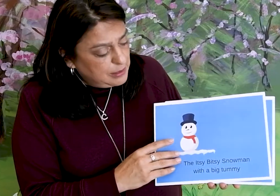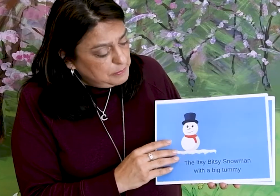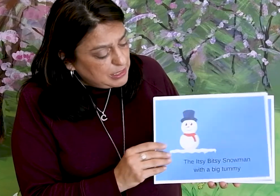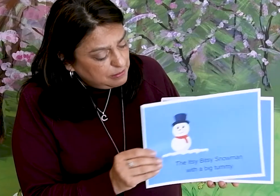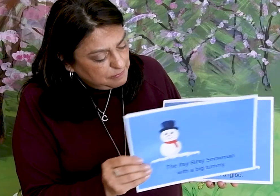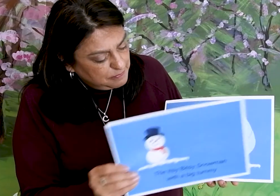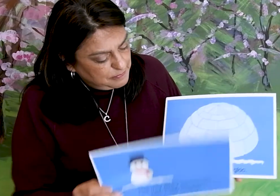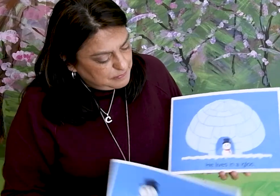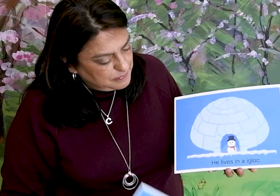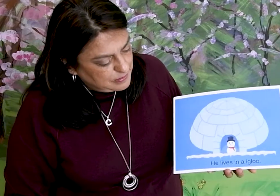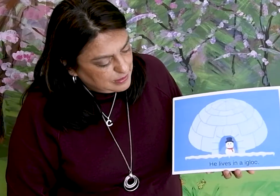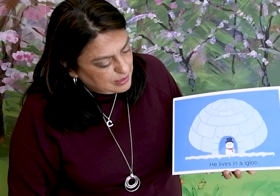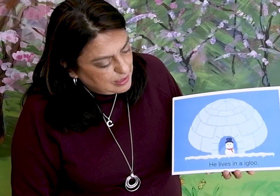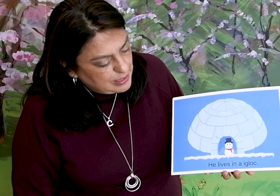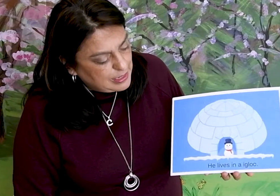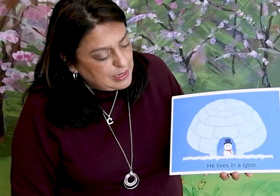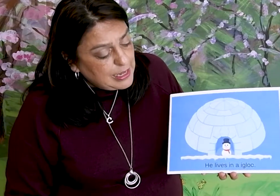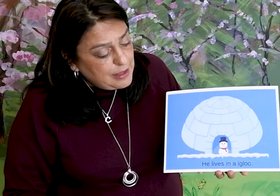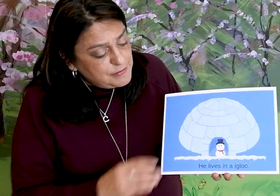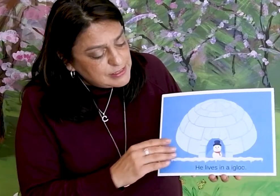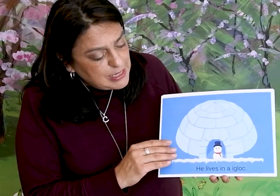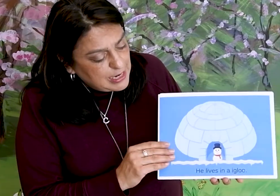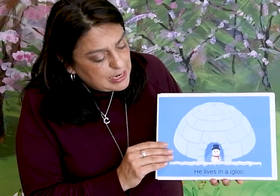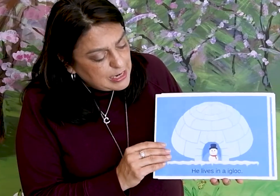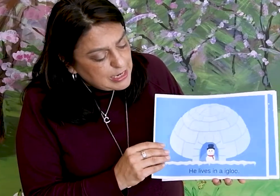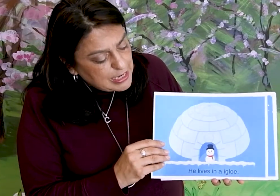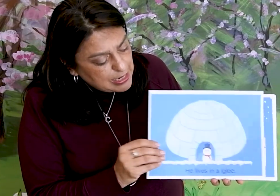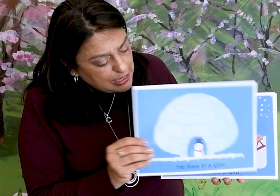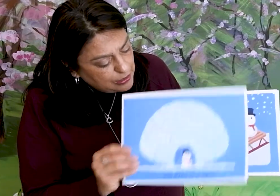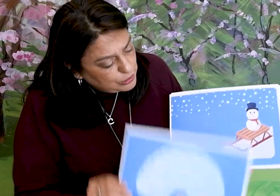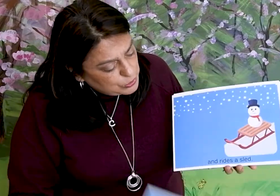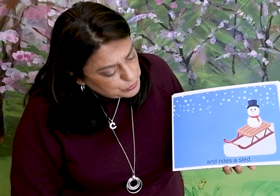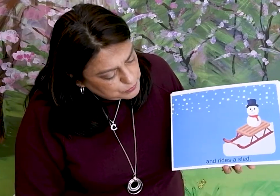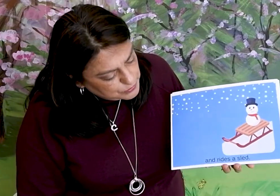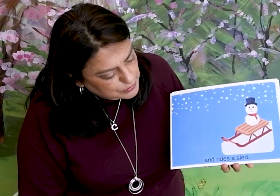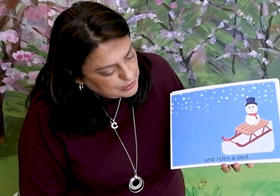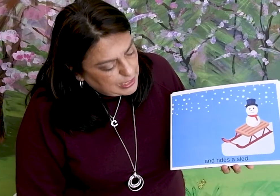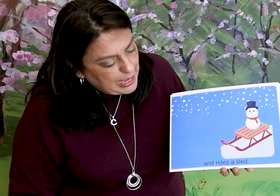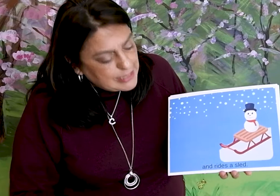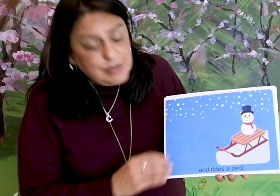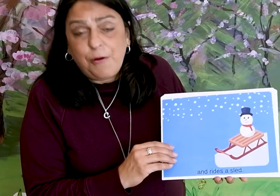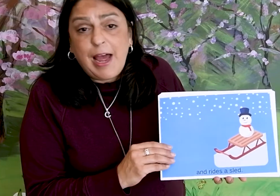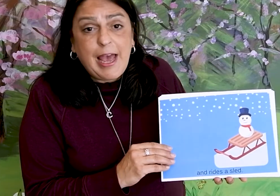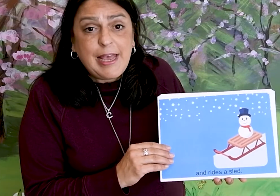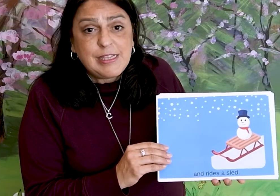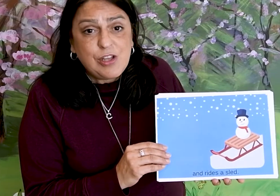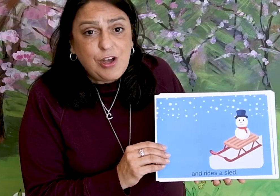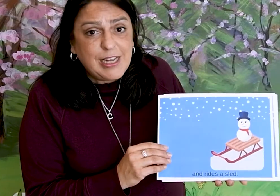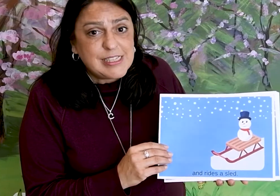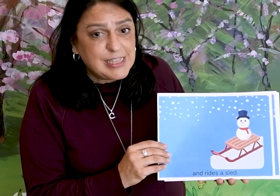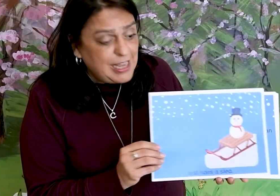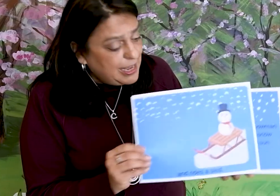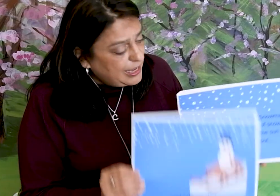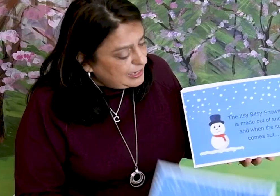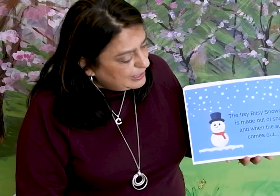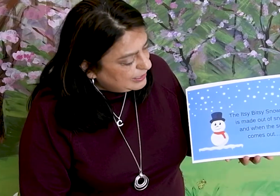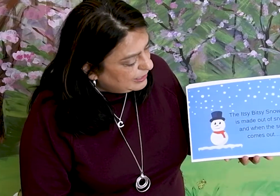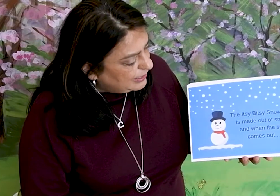tummy. He lives in an igloo and rides on a sled.